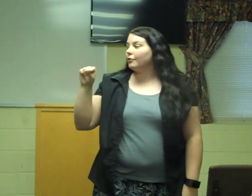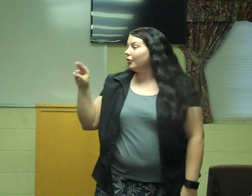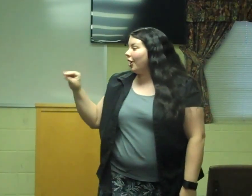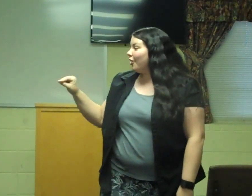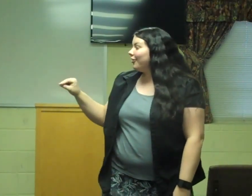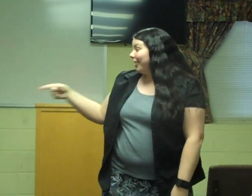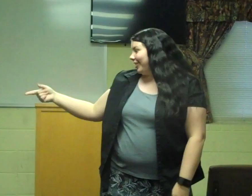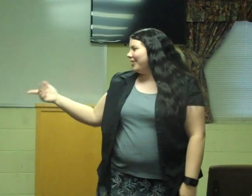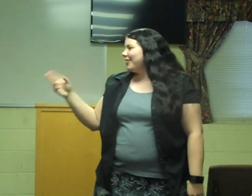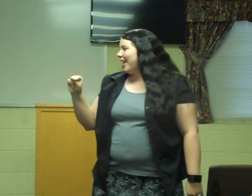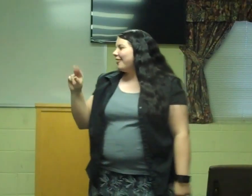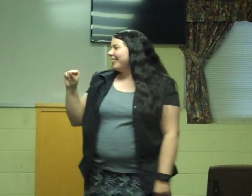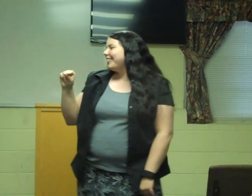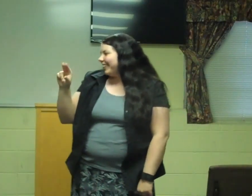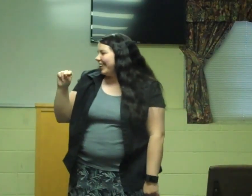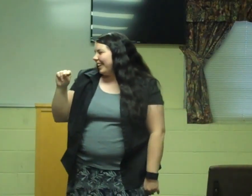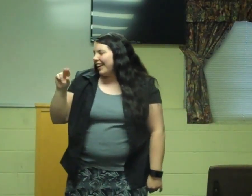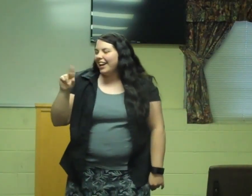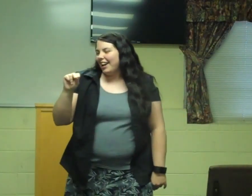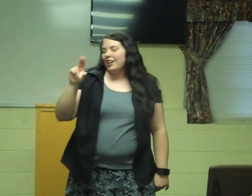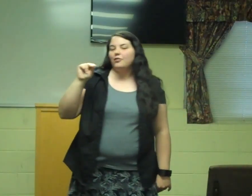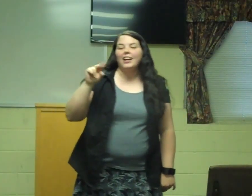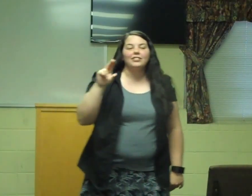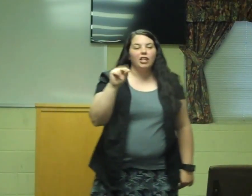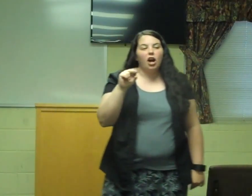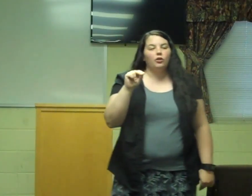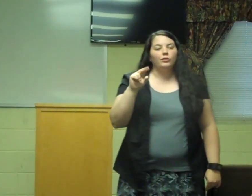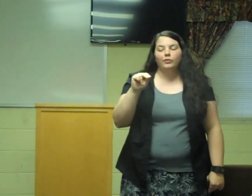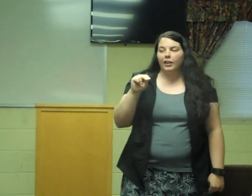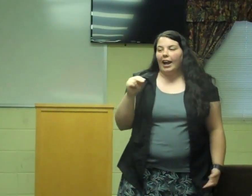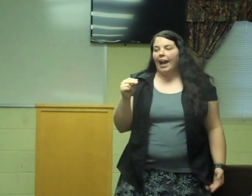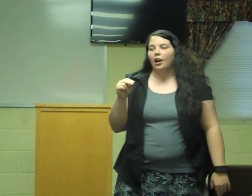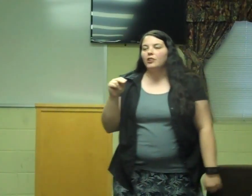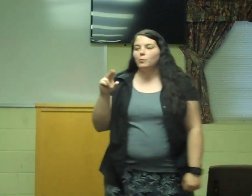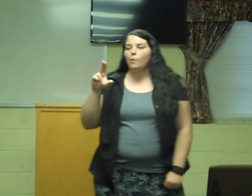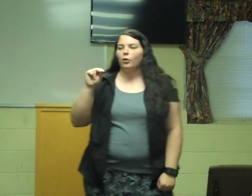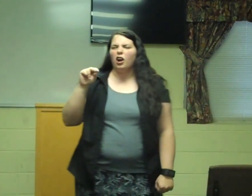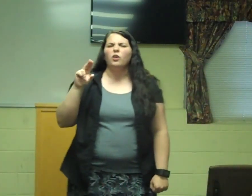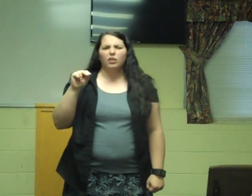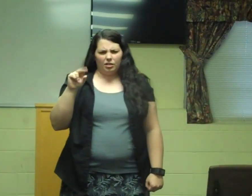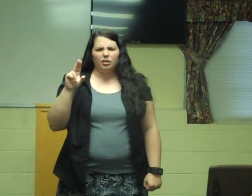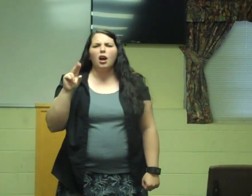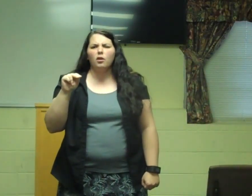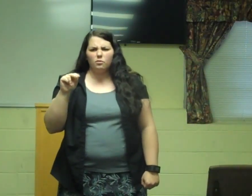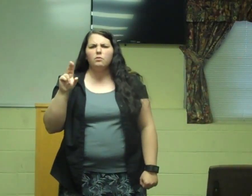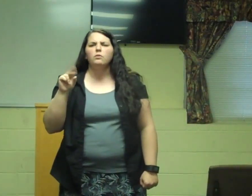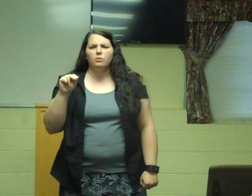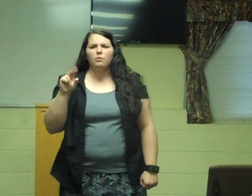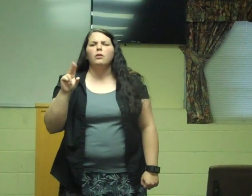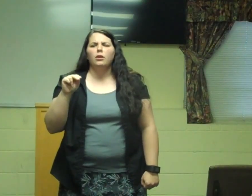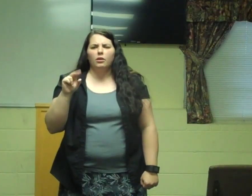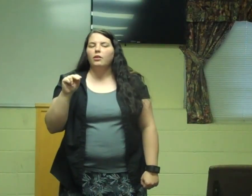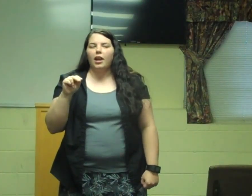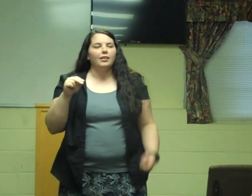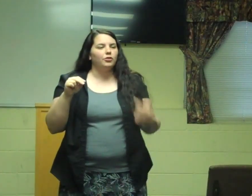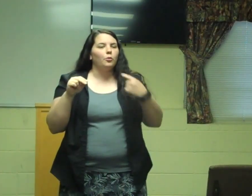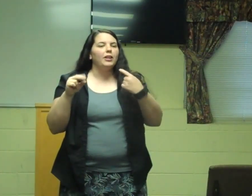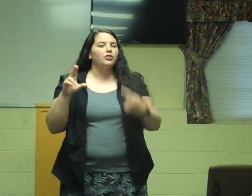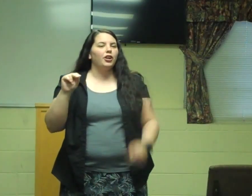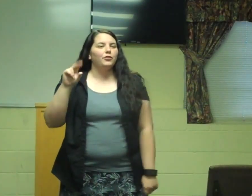for no. You can do that one. So that's a no. And also people go, no. Okay, so make sure if